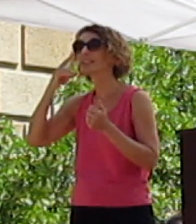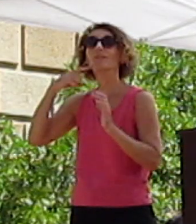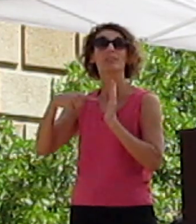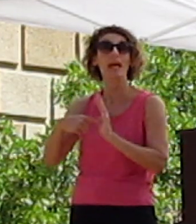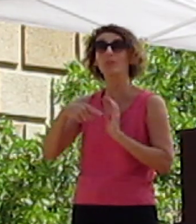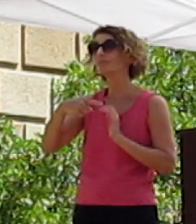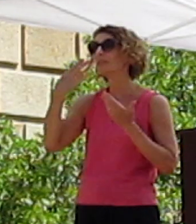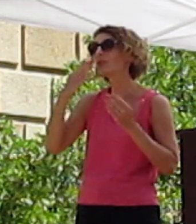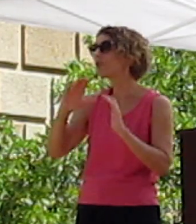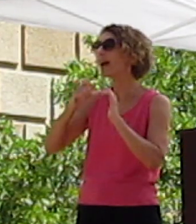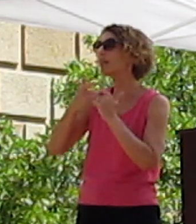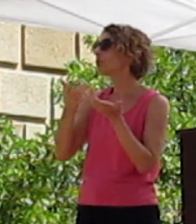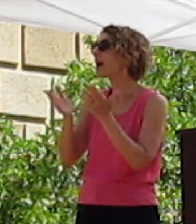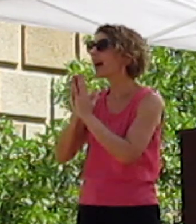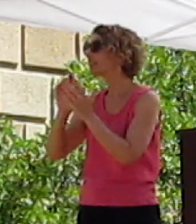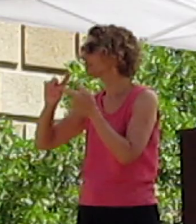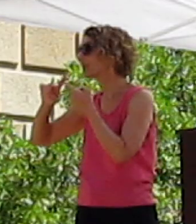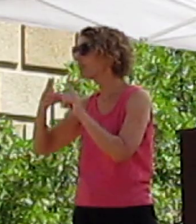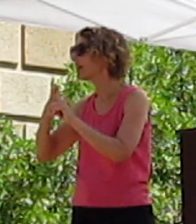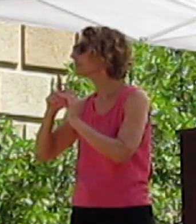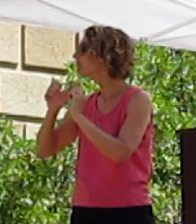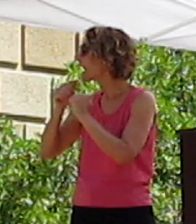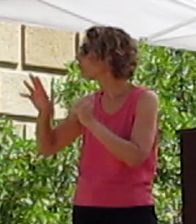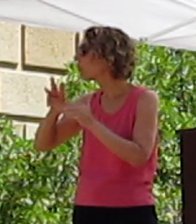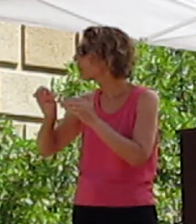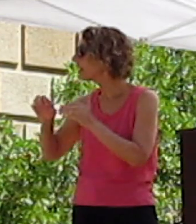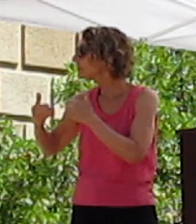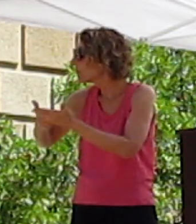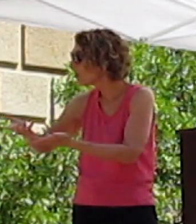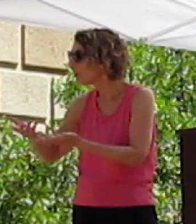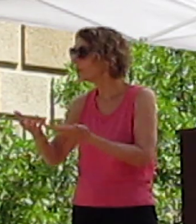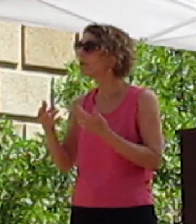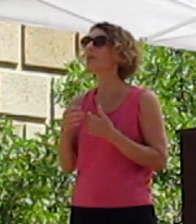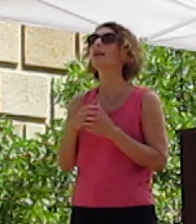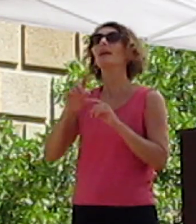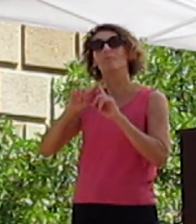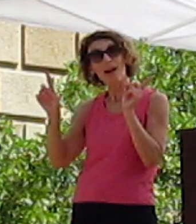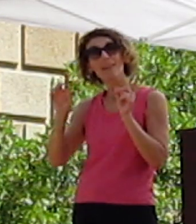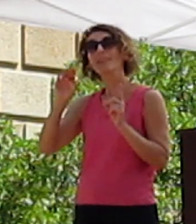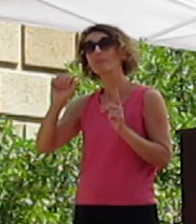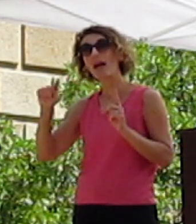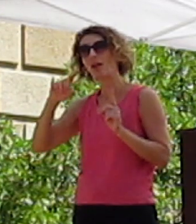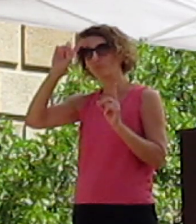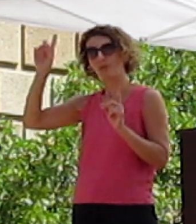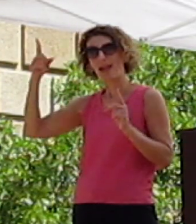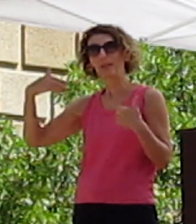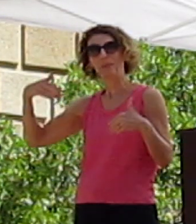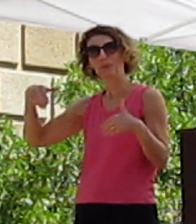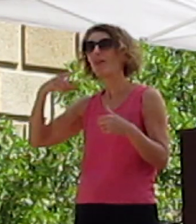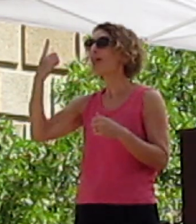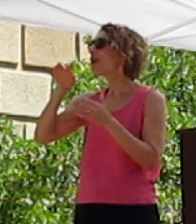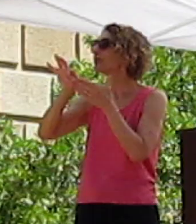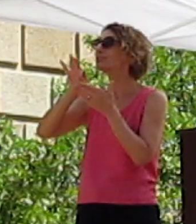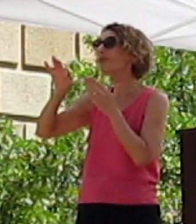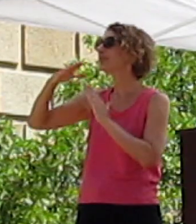know how to ask his friends how their weekend was. But Matt is a very bright boy. He always scores